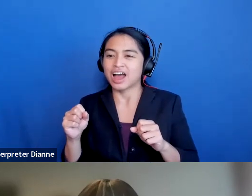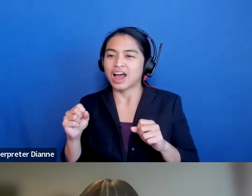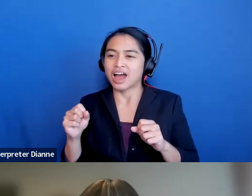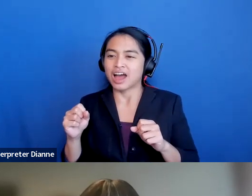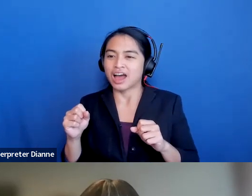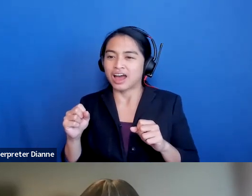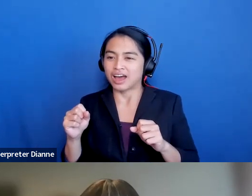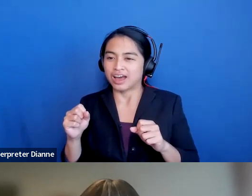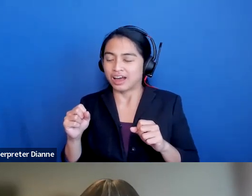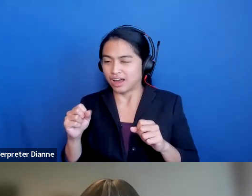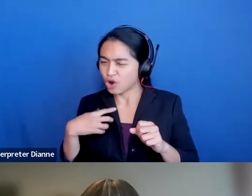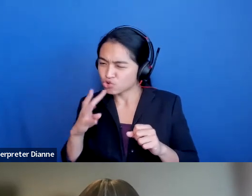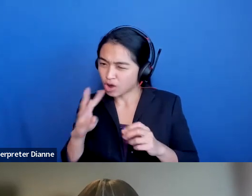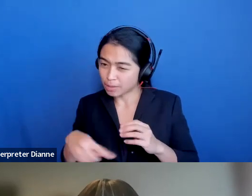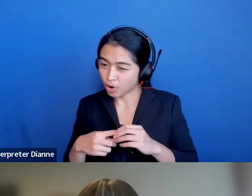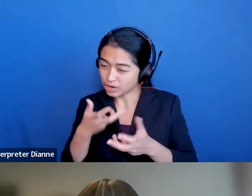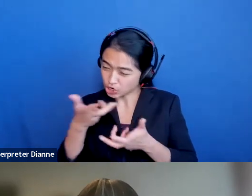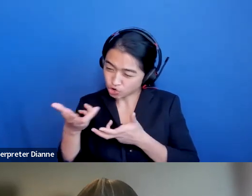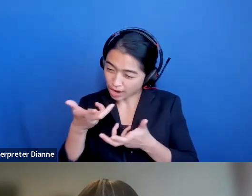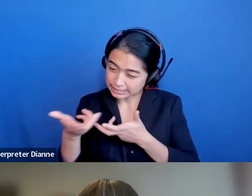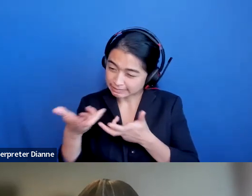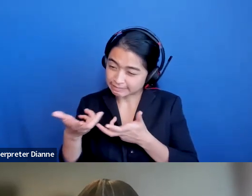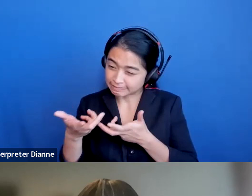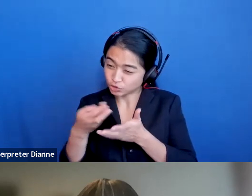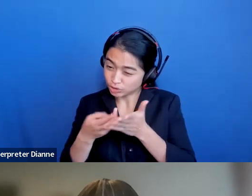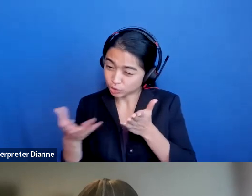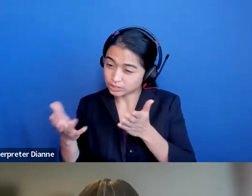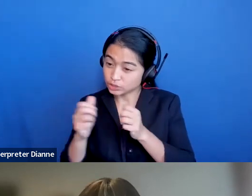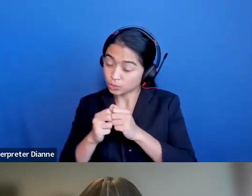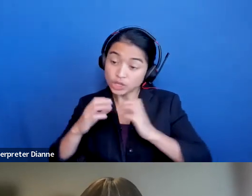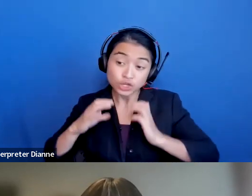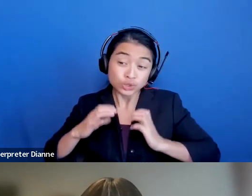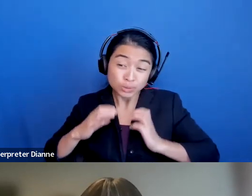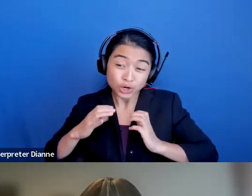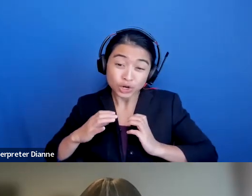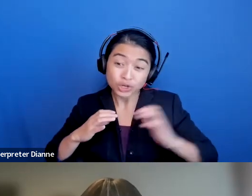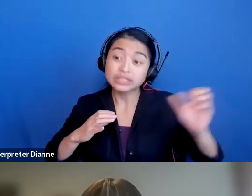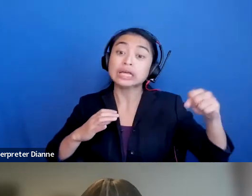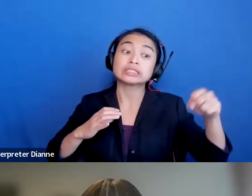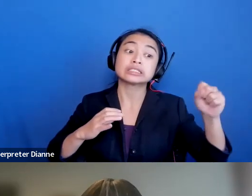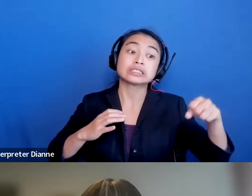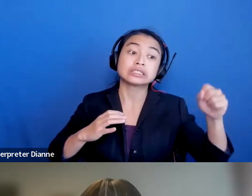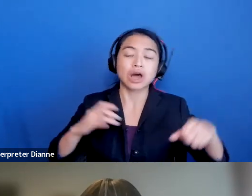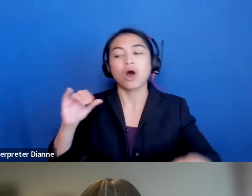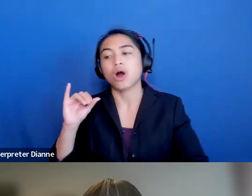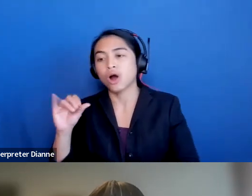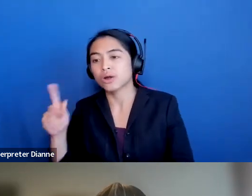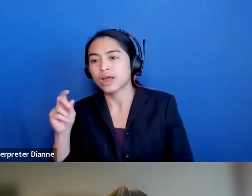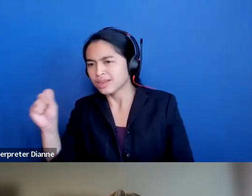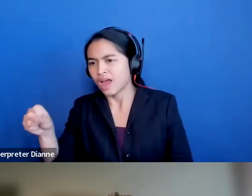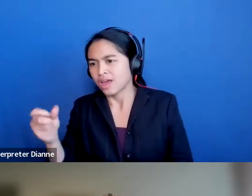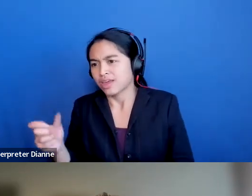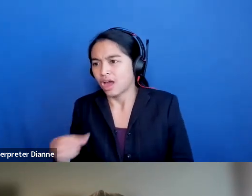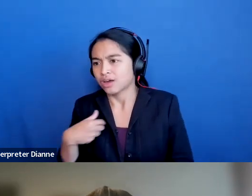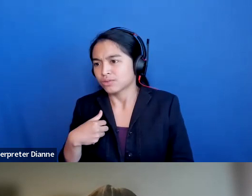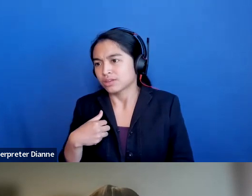just, so are you talking about interactive resources with consumers? Yes. Oh, okay.